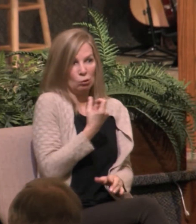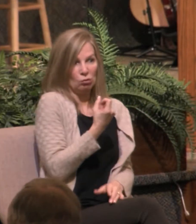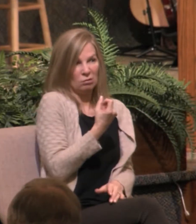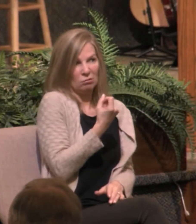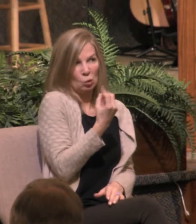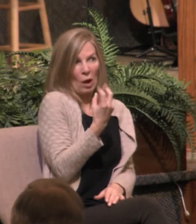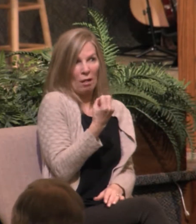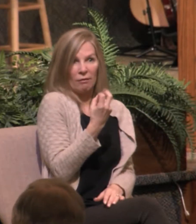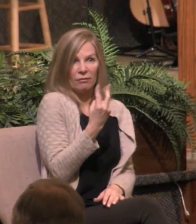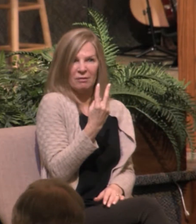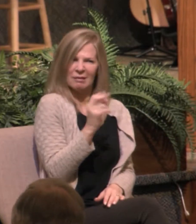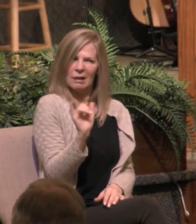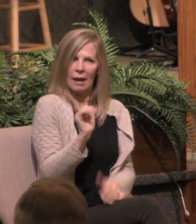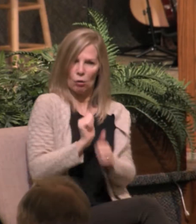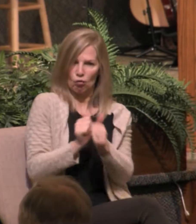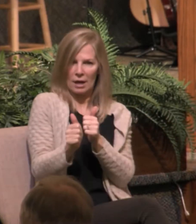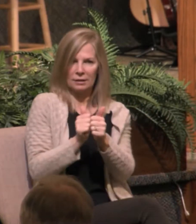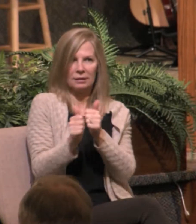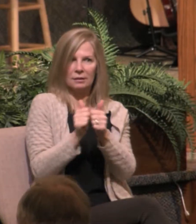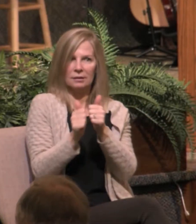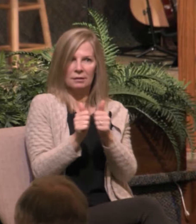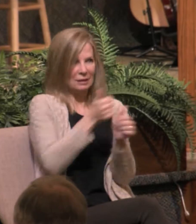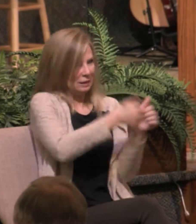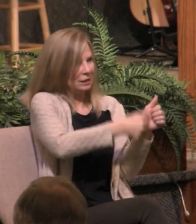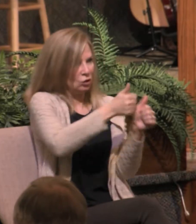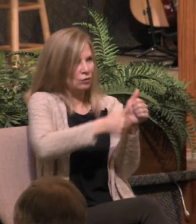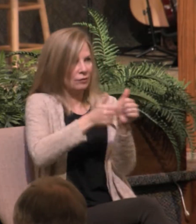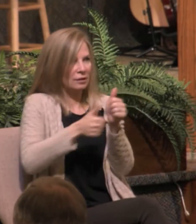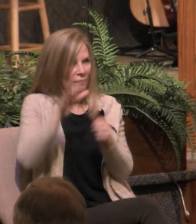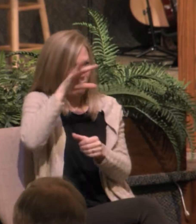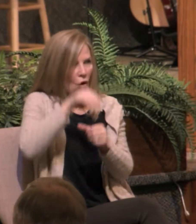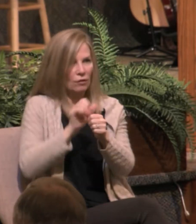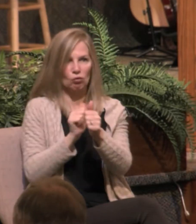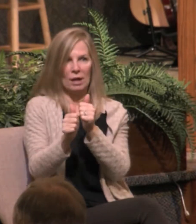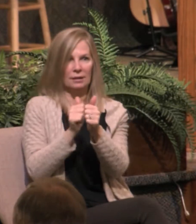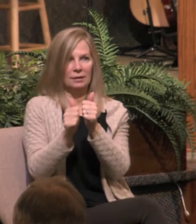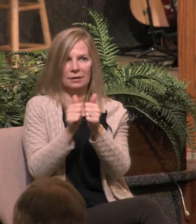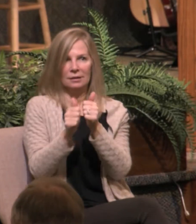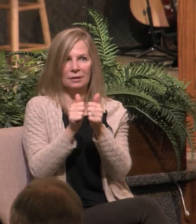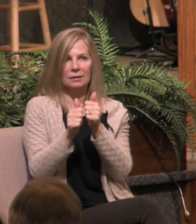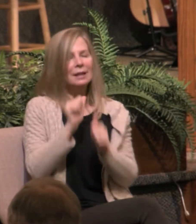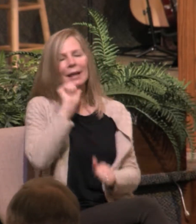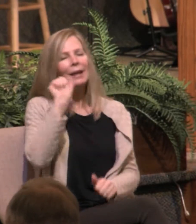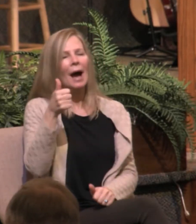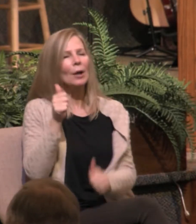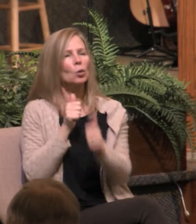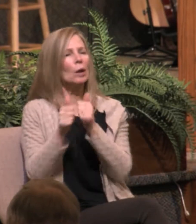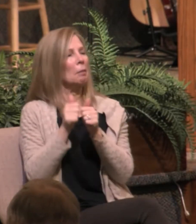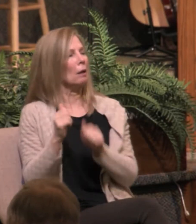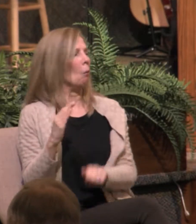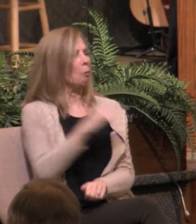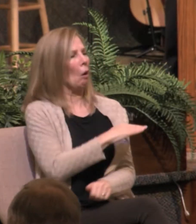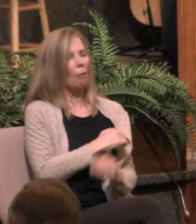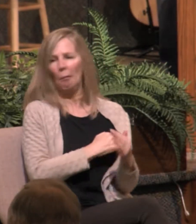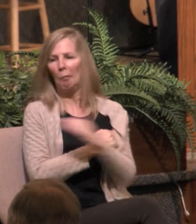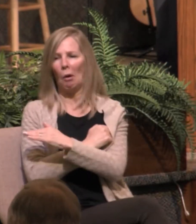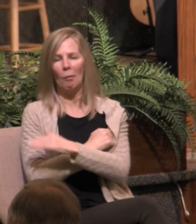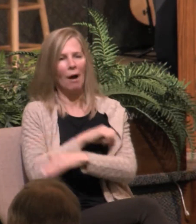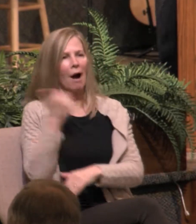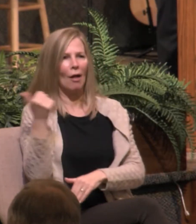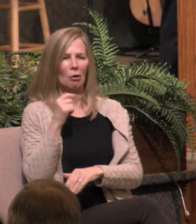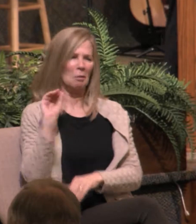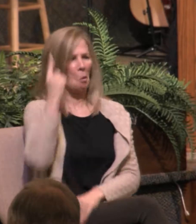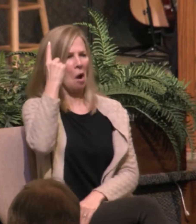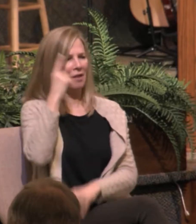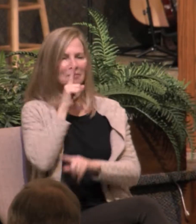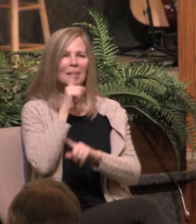that every one of us is in a race, not to compete to go against each other, but we're trying to help